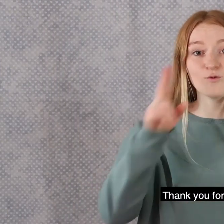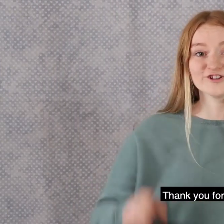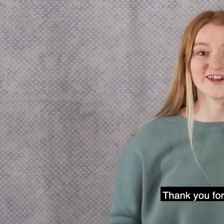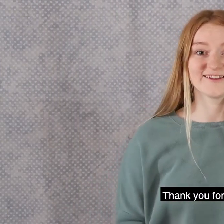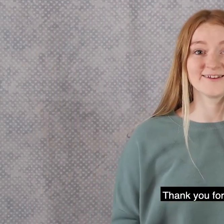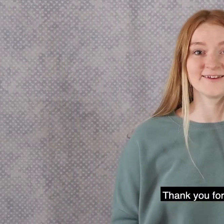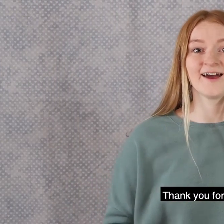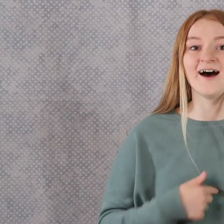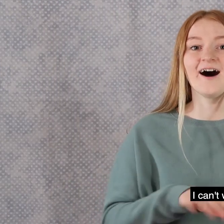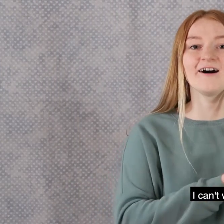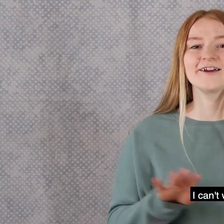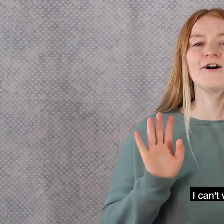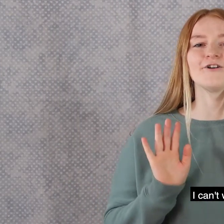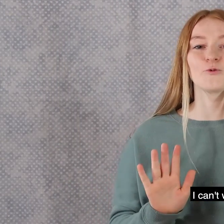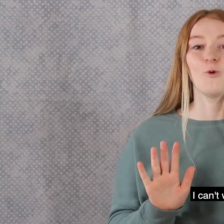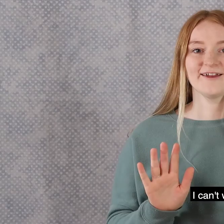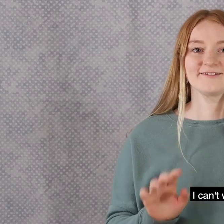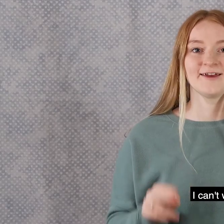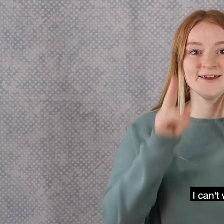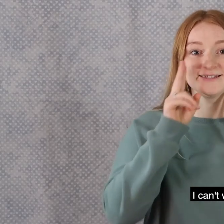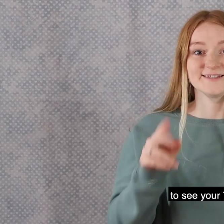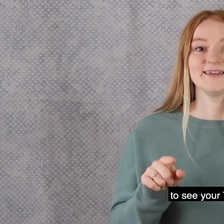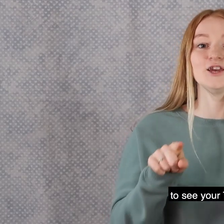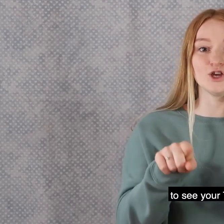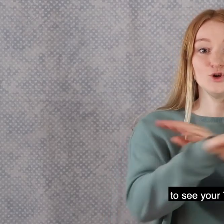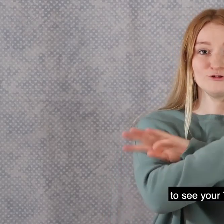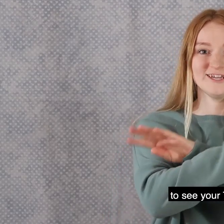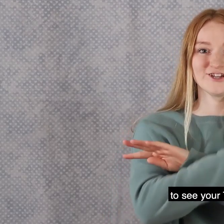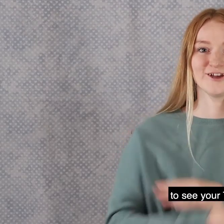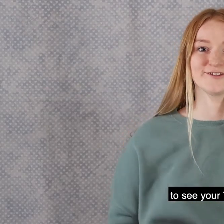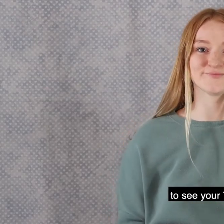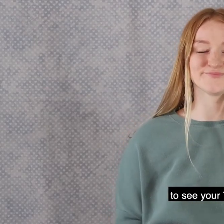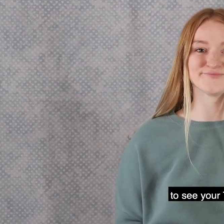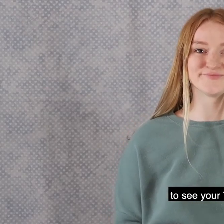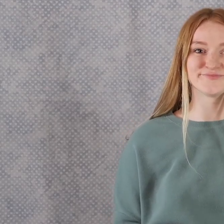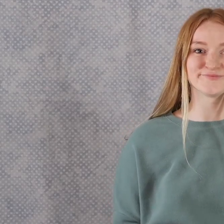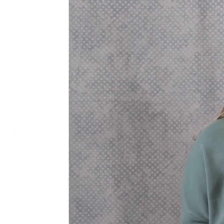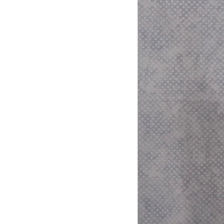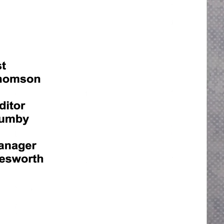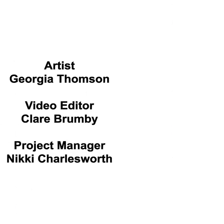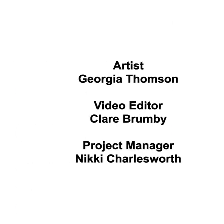Thank you for watching. I can't wait to see your t-shirts.